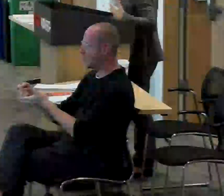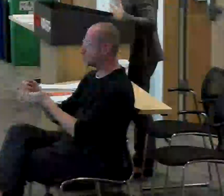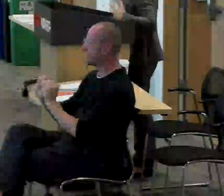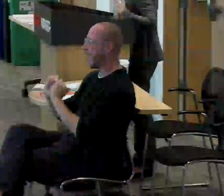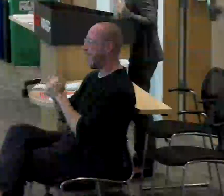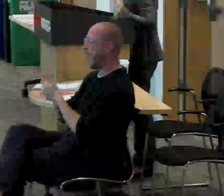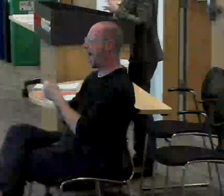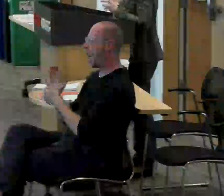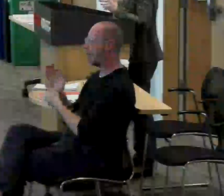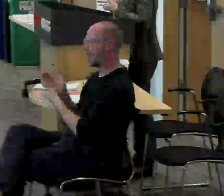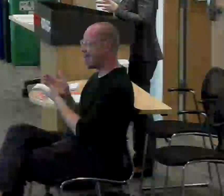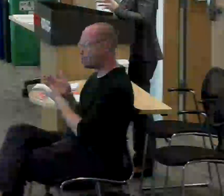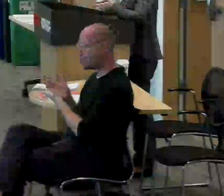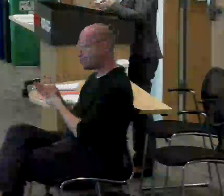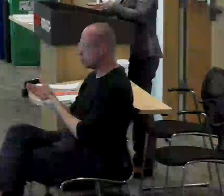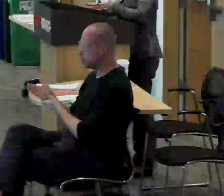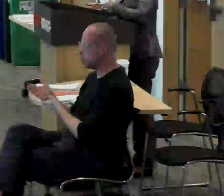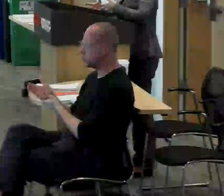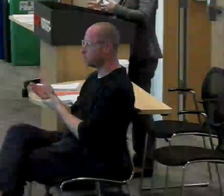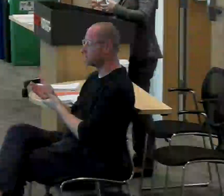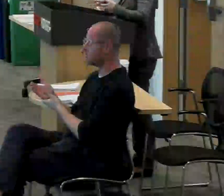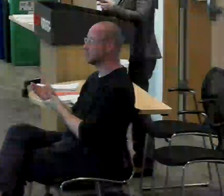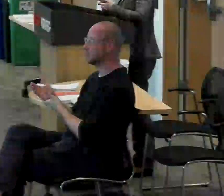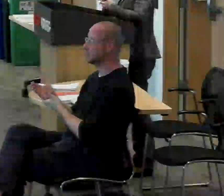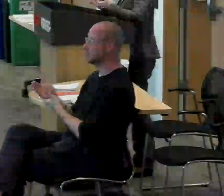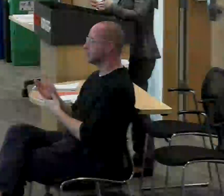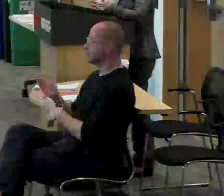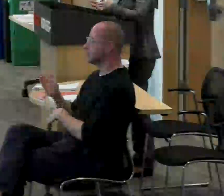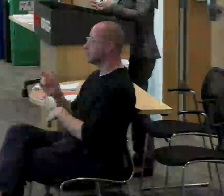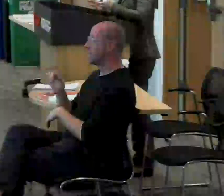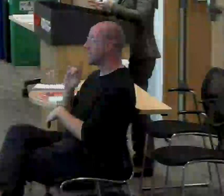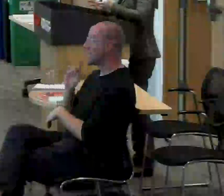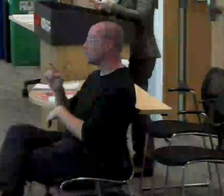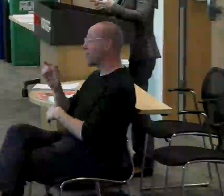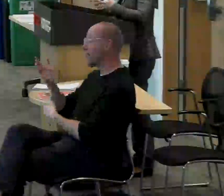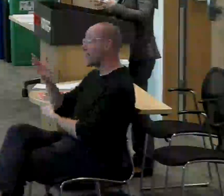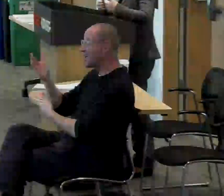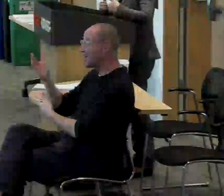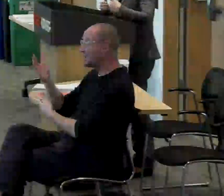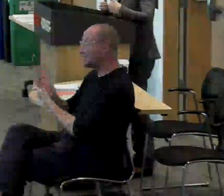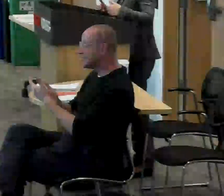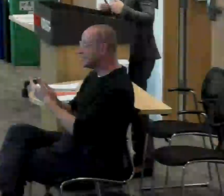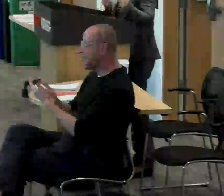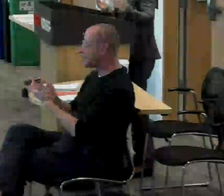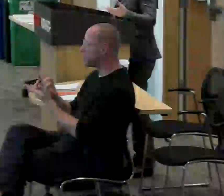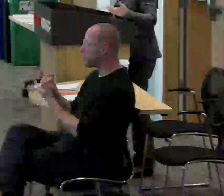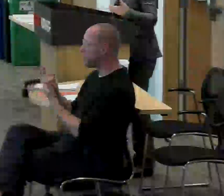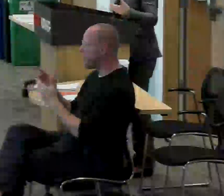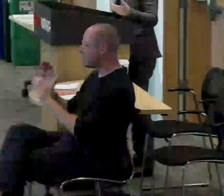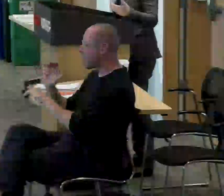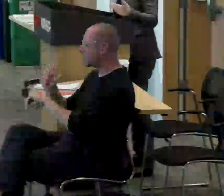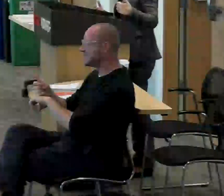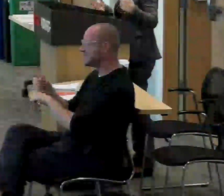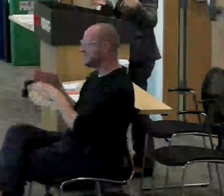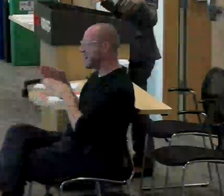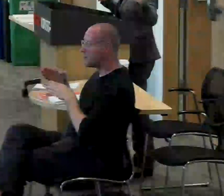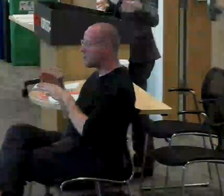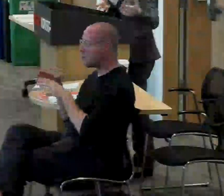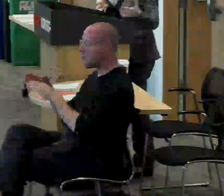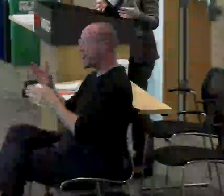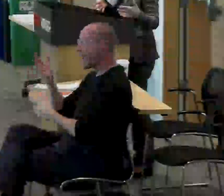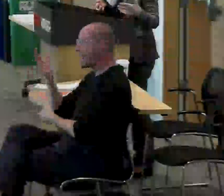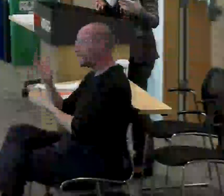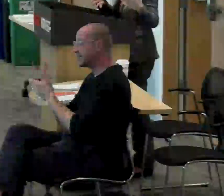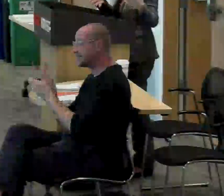navigate. While these are very chartered waters, and there's plenty of people that are eligible that are very savvy investors, and then we have a